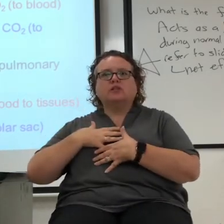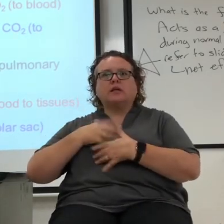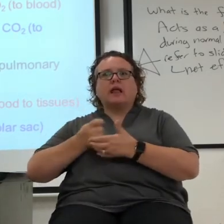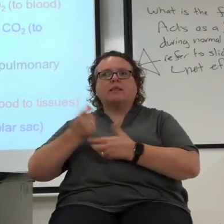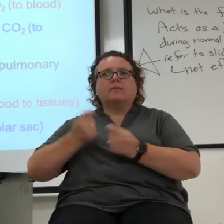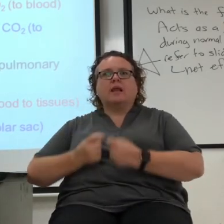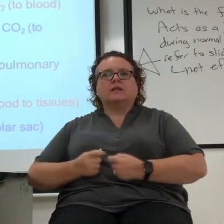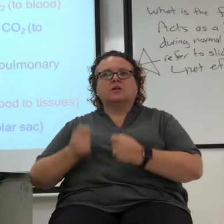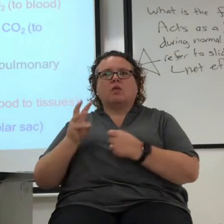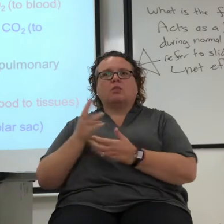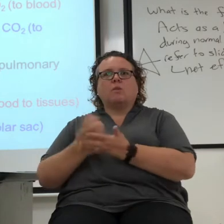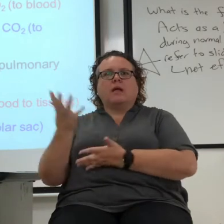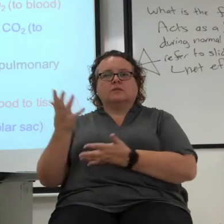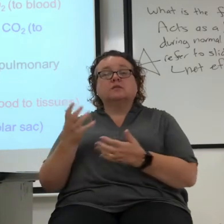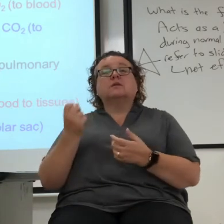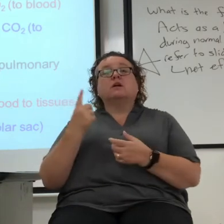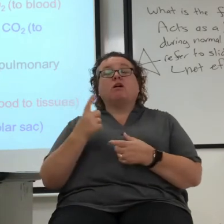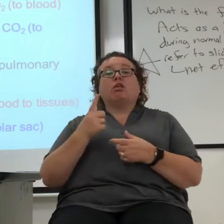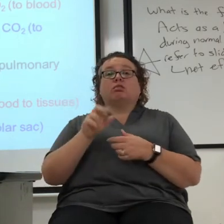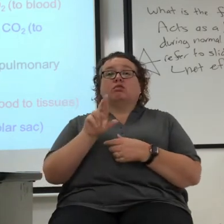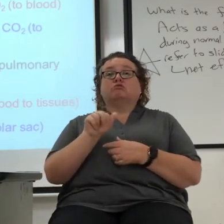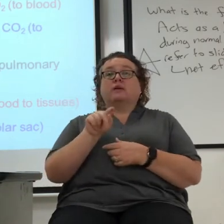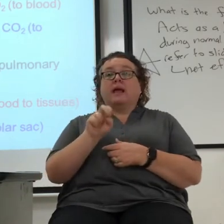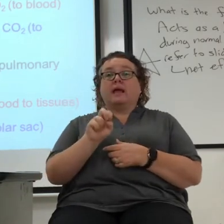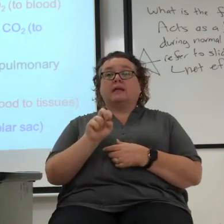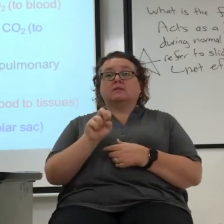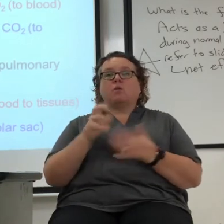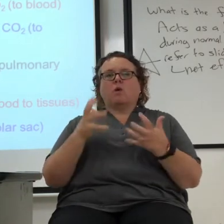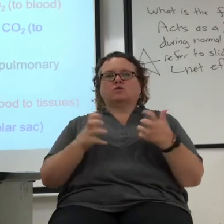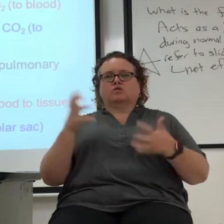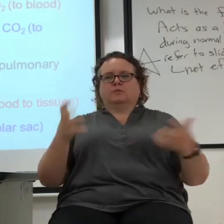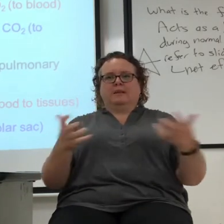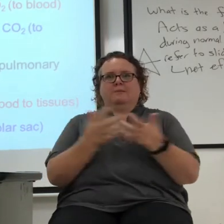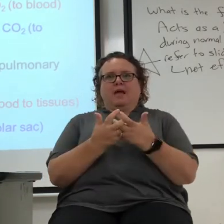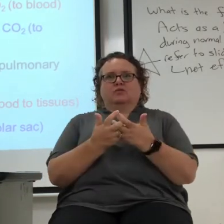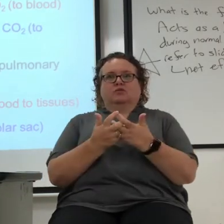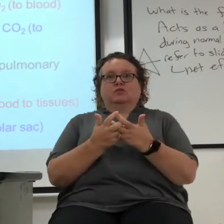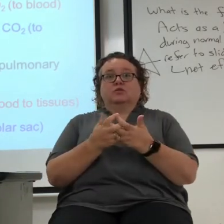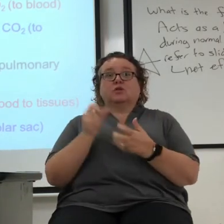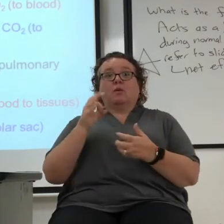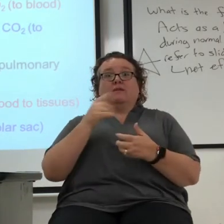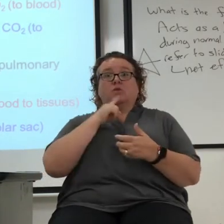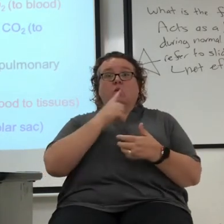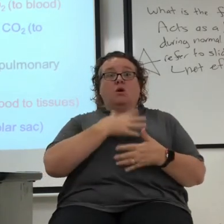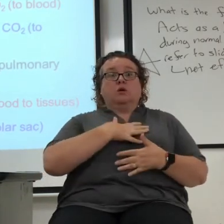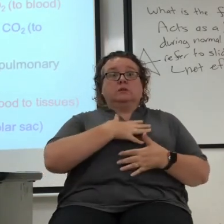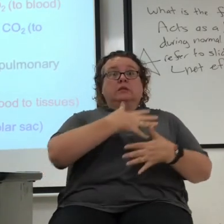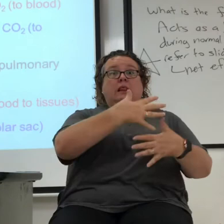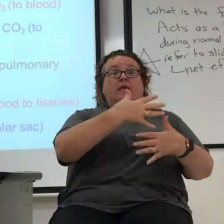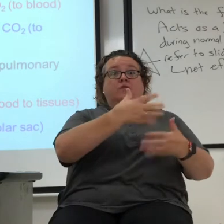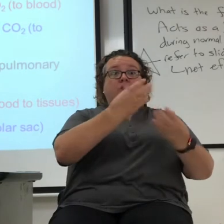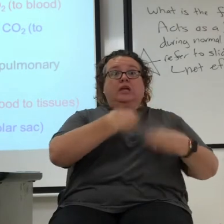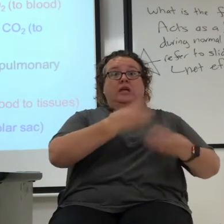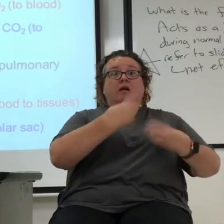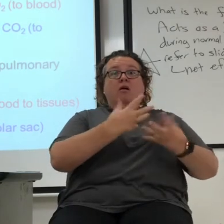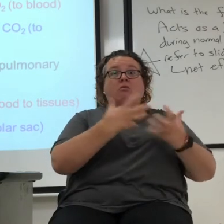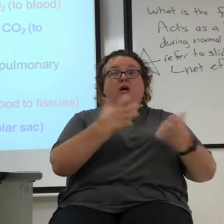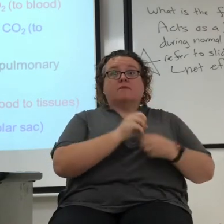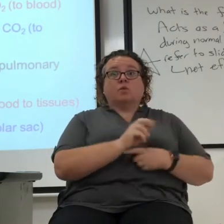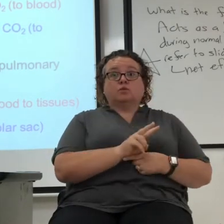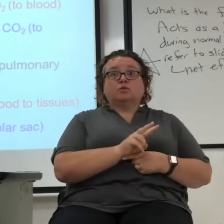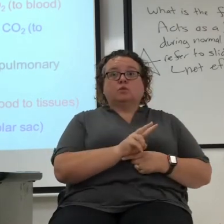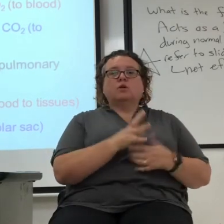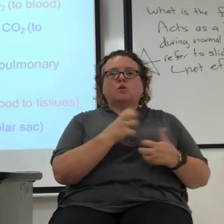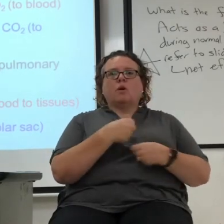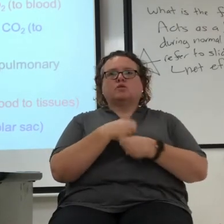waste. The rate of perfusion wants to be matched with this. So if you're delivering lots of O2, you